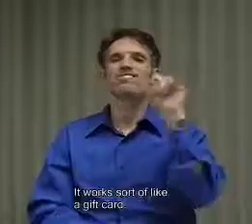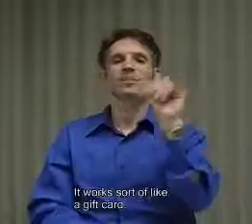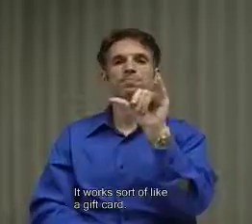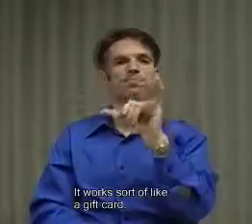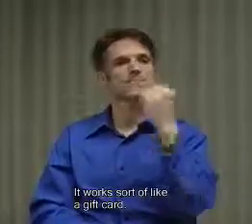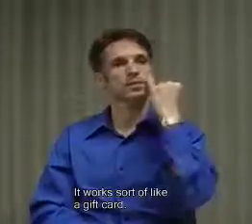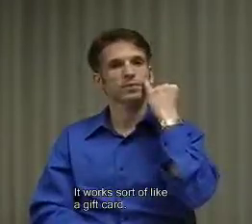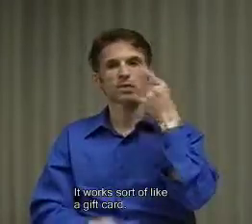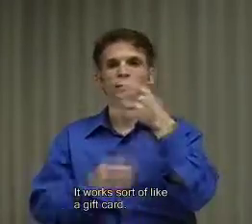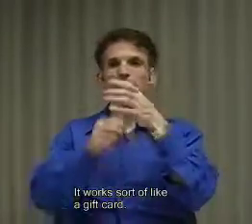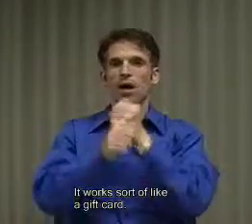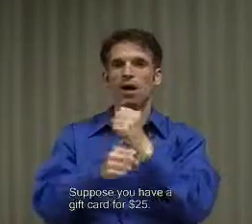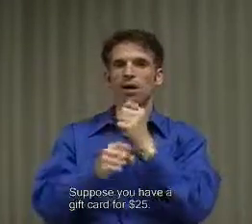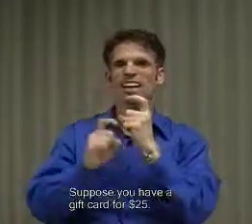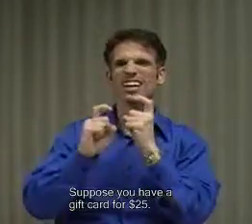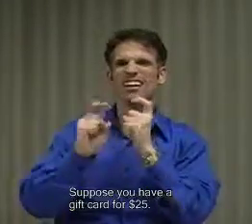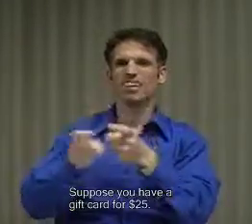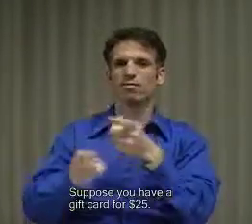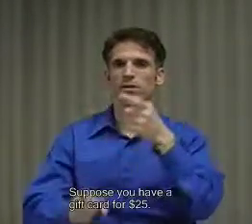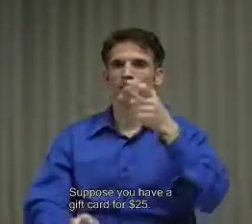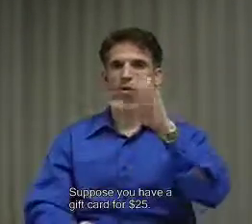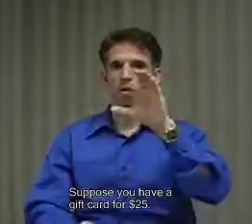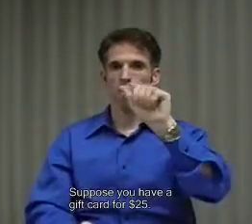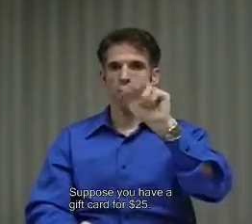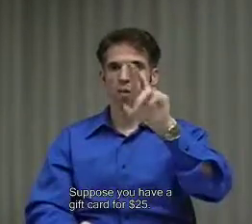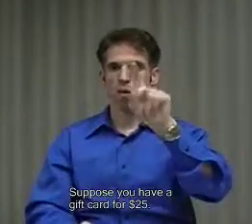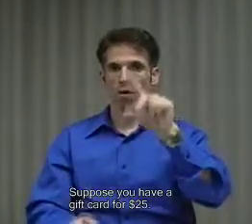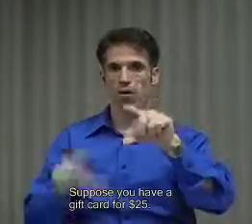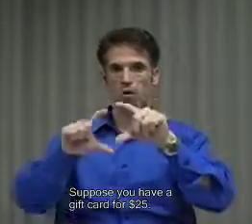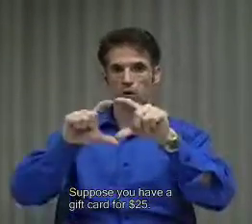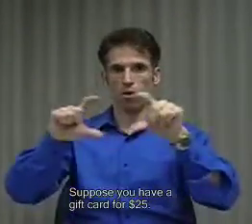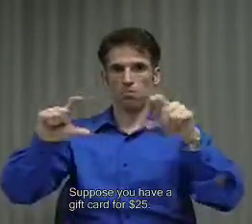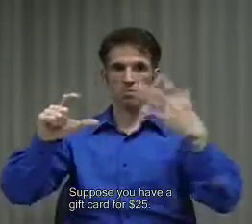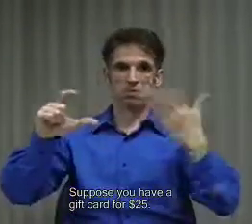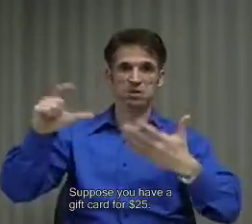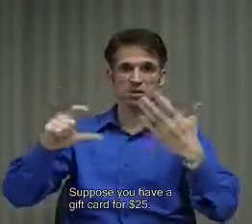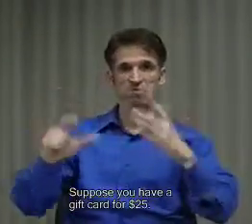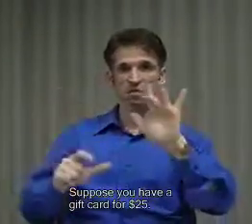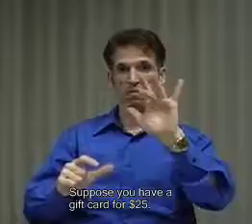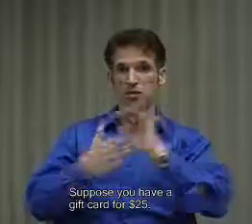It works sort of like a gift card. Suppose you have a gift card for $25.